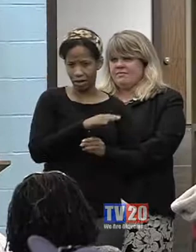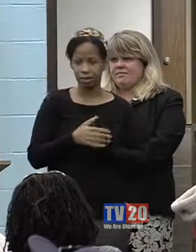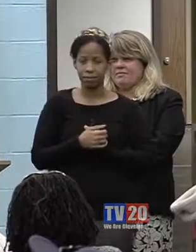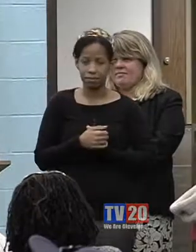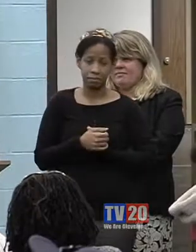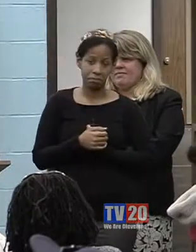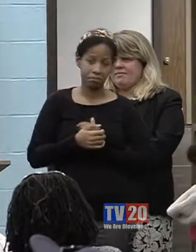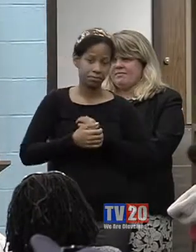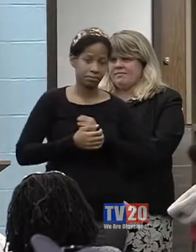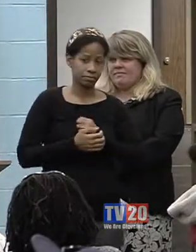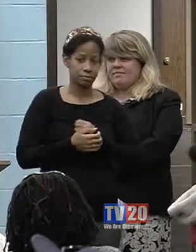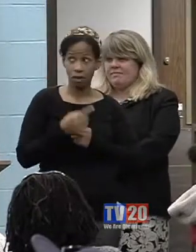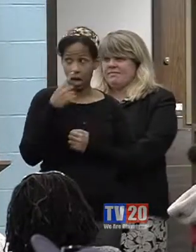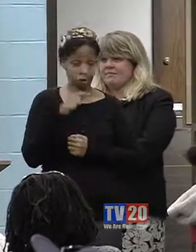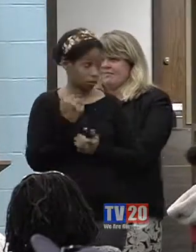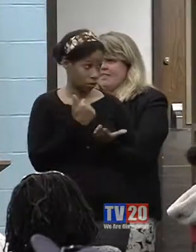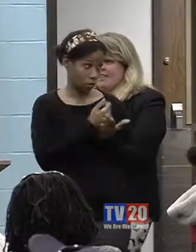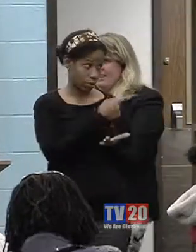do whatever I can do to help.